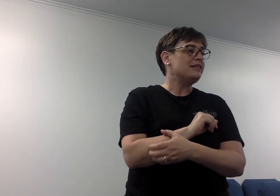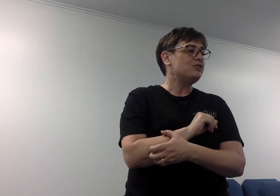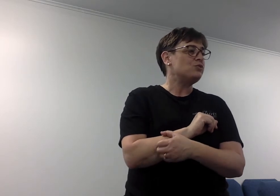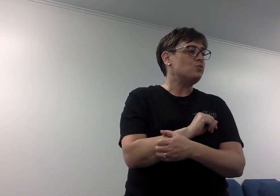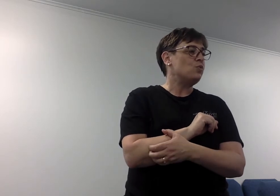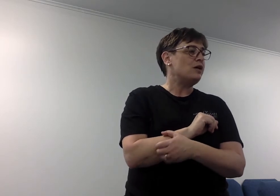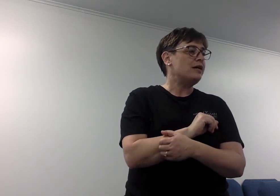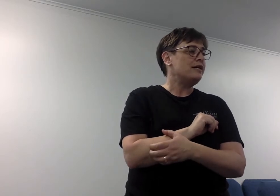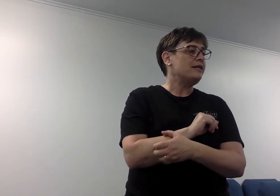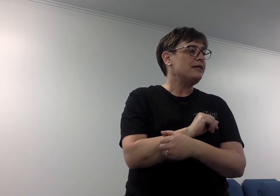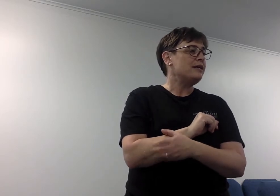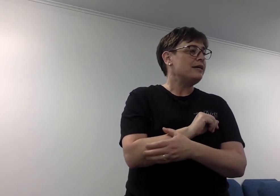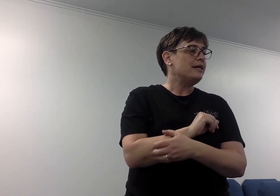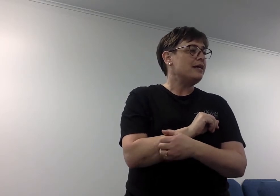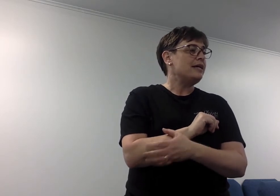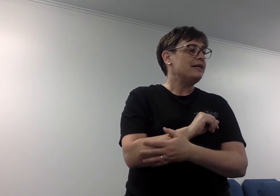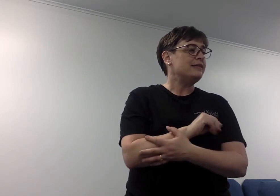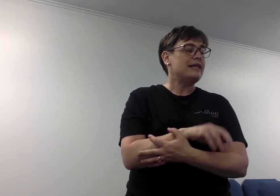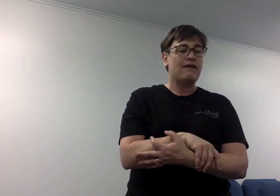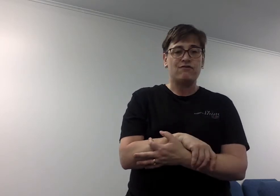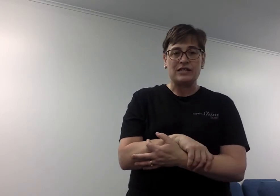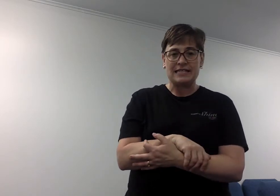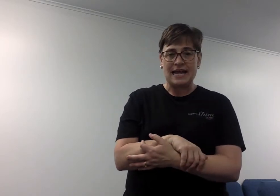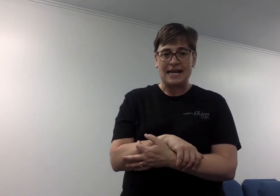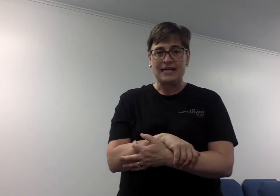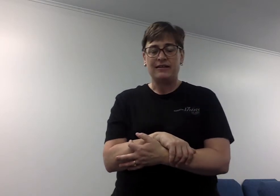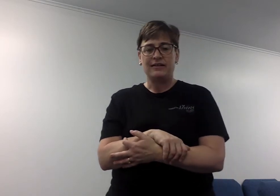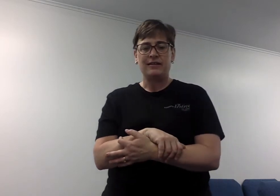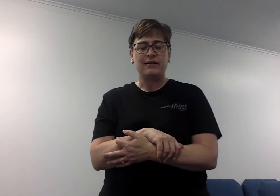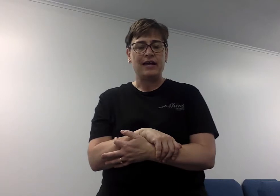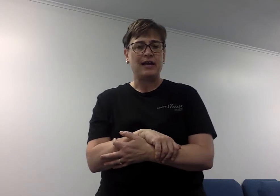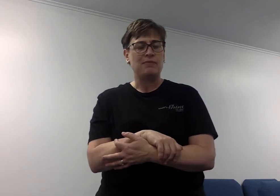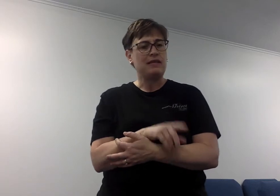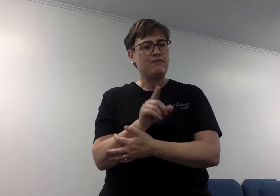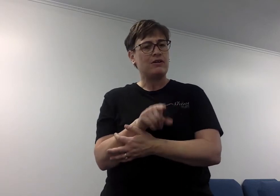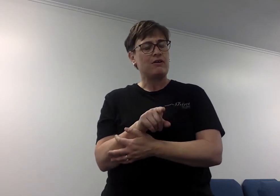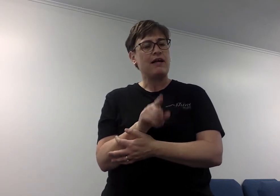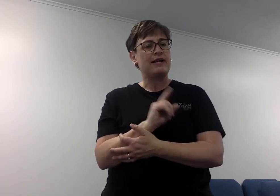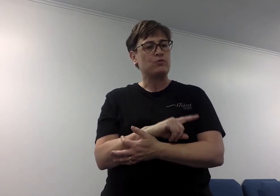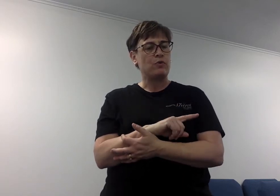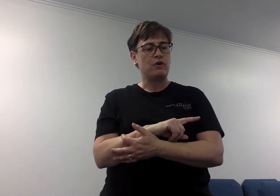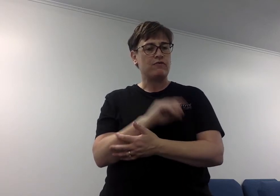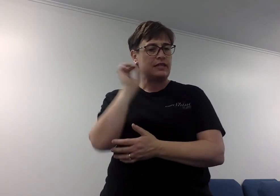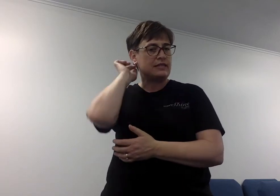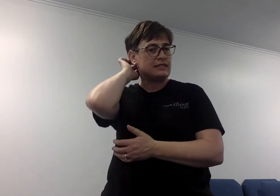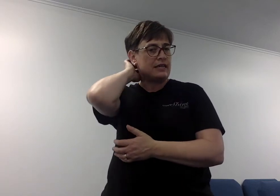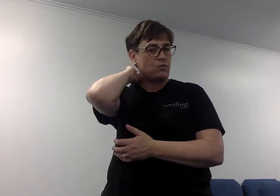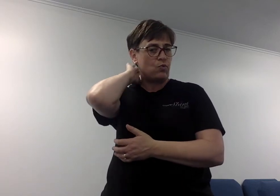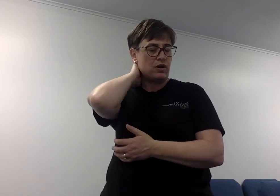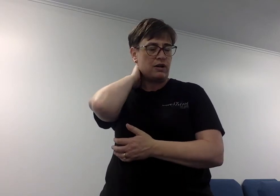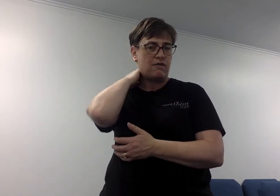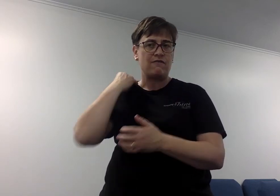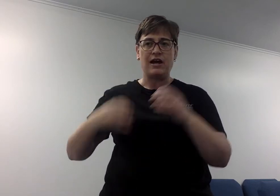next one is every day. And I believe in our class we went over this in one of